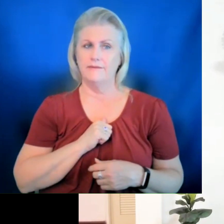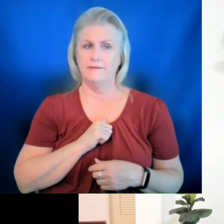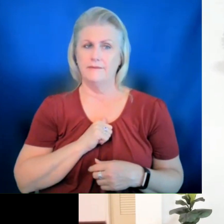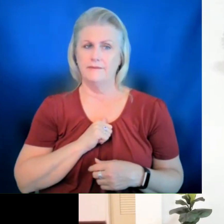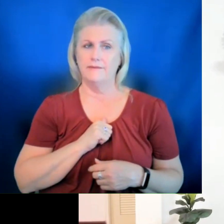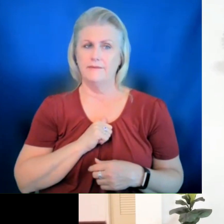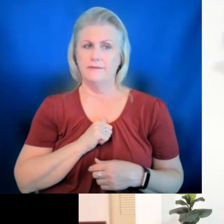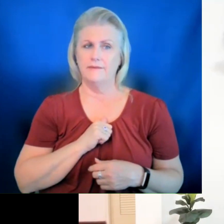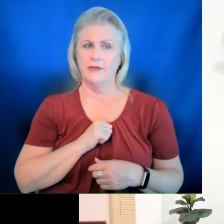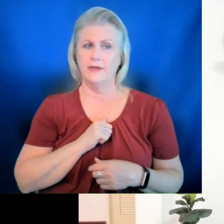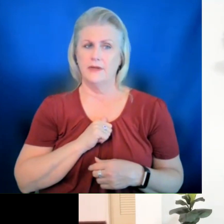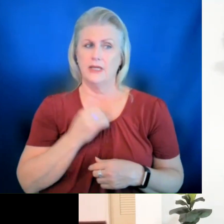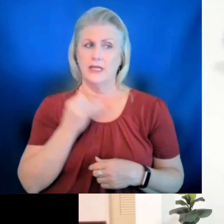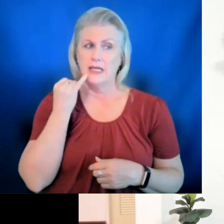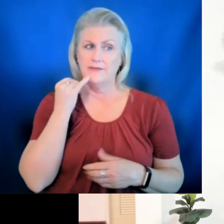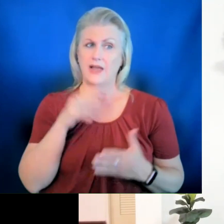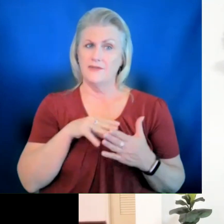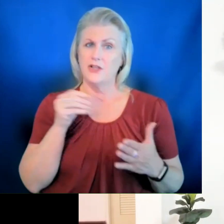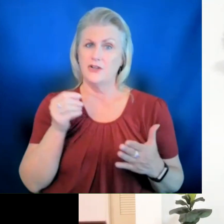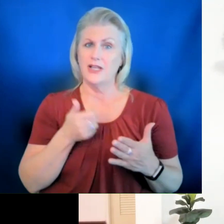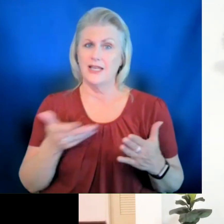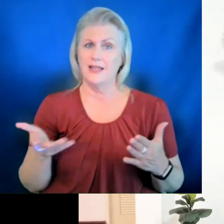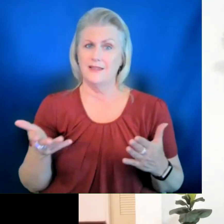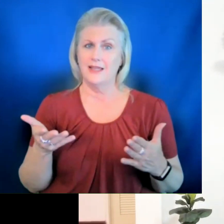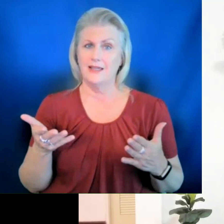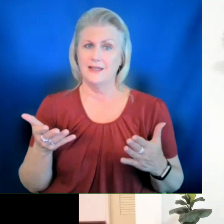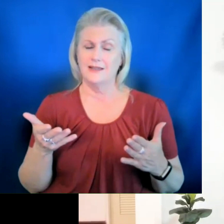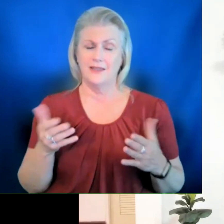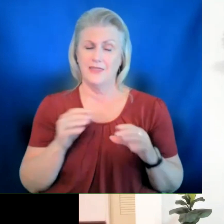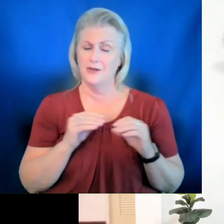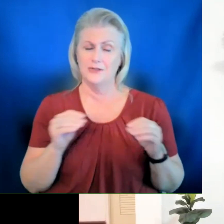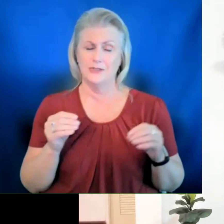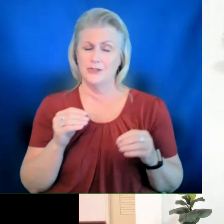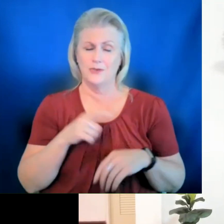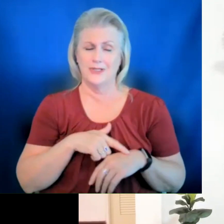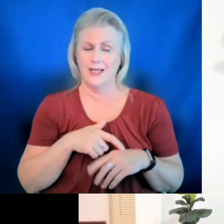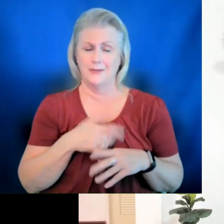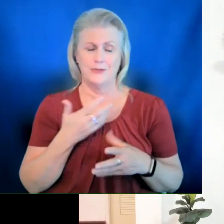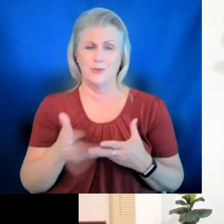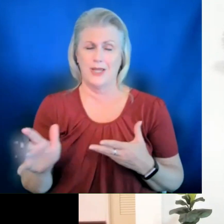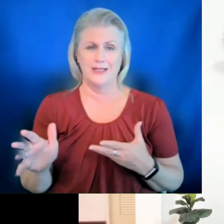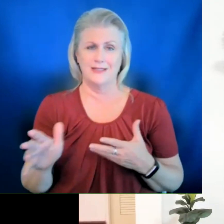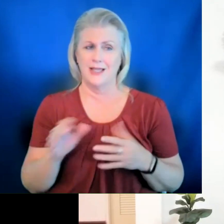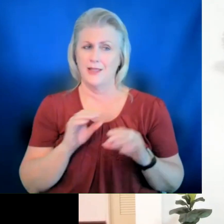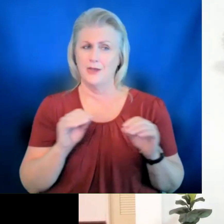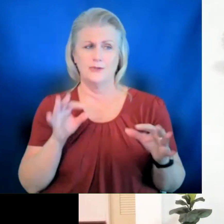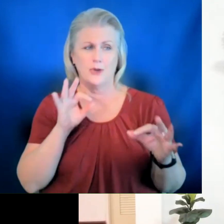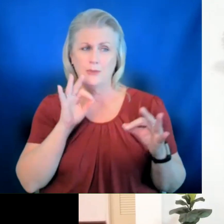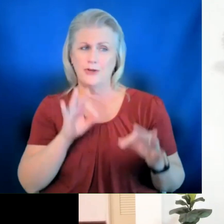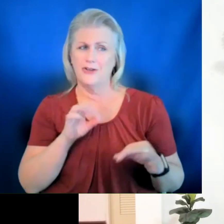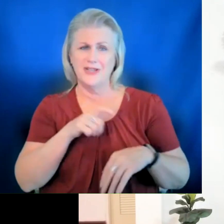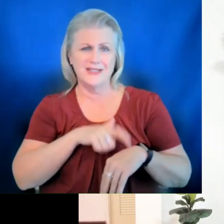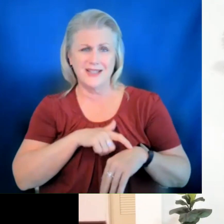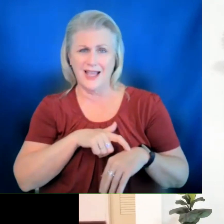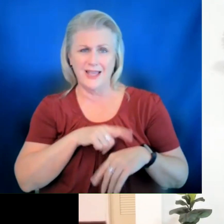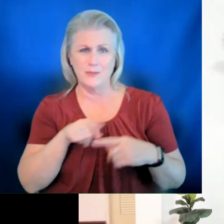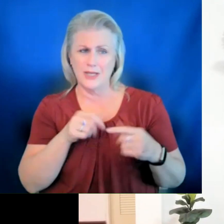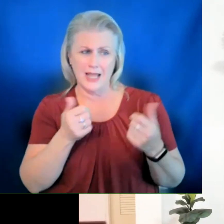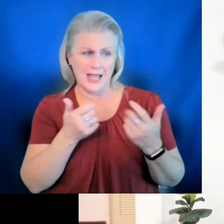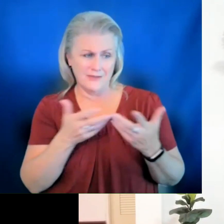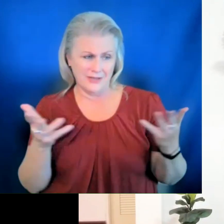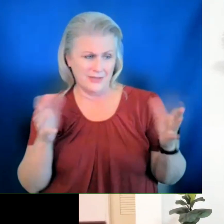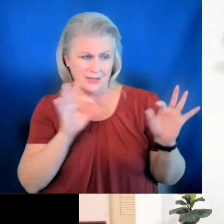that if there is something I have learned, is that there is no time to waste and there is no perfect